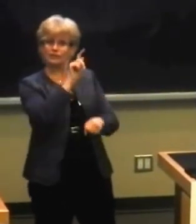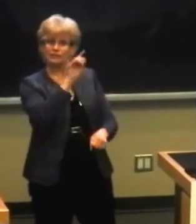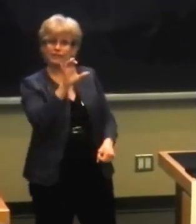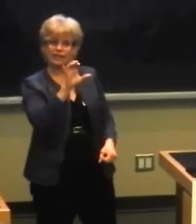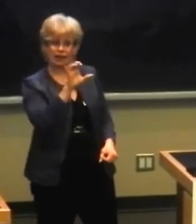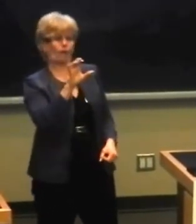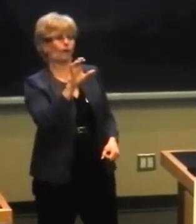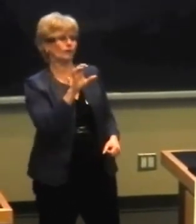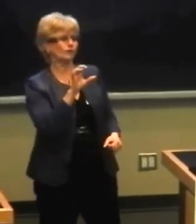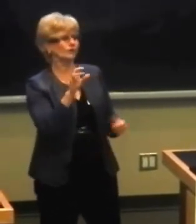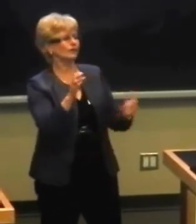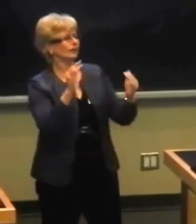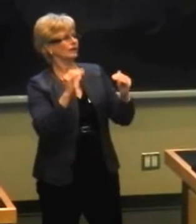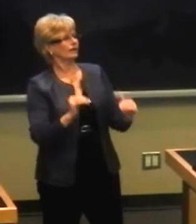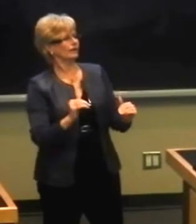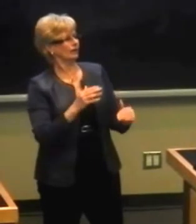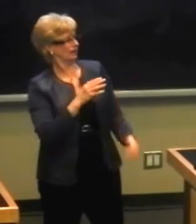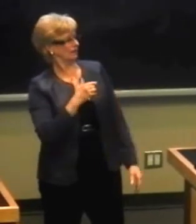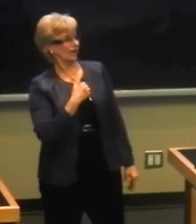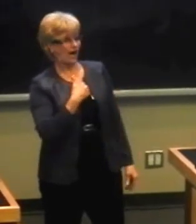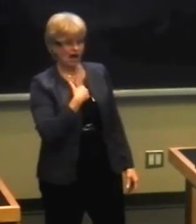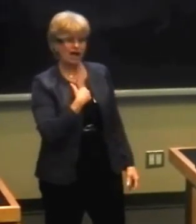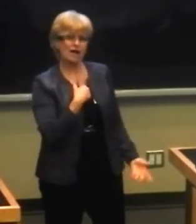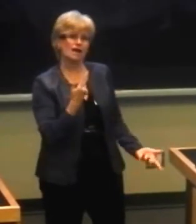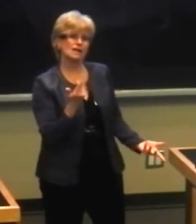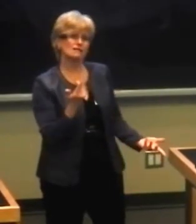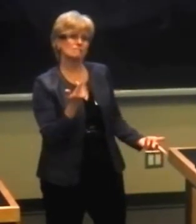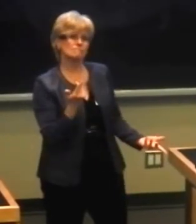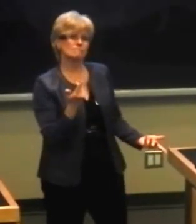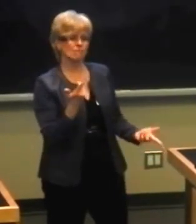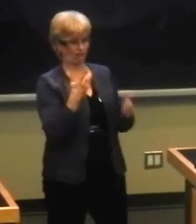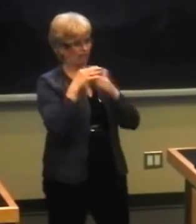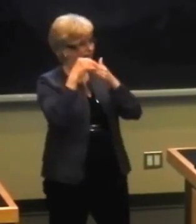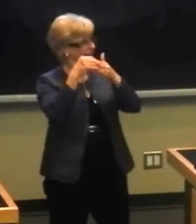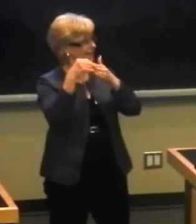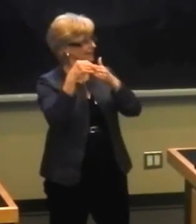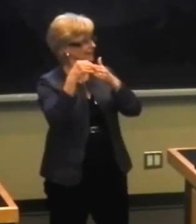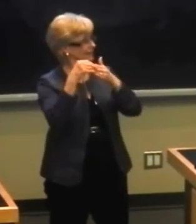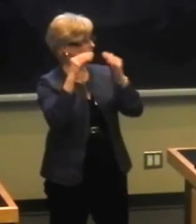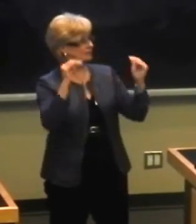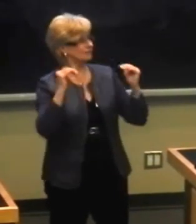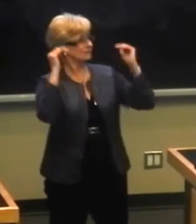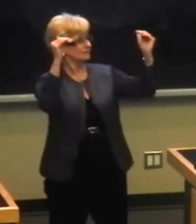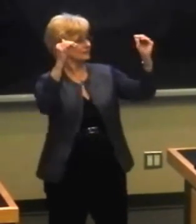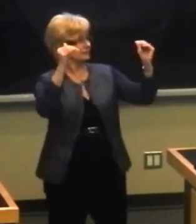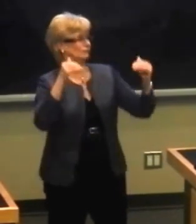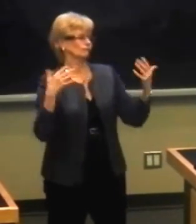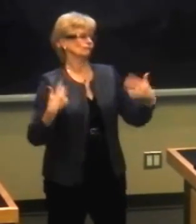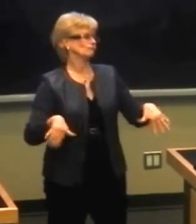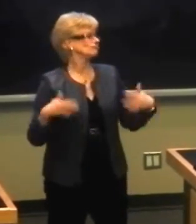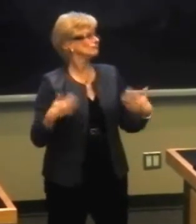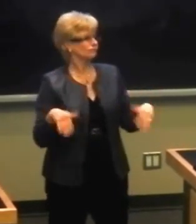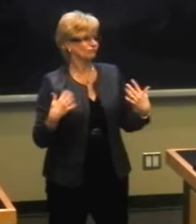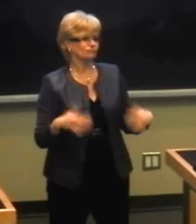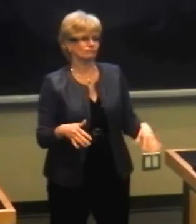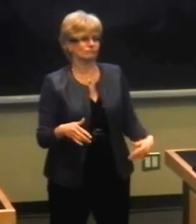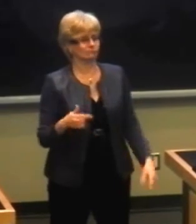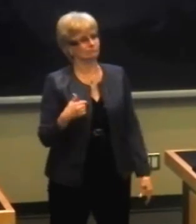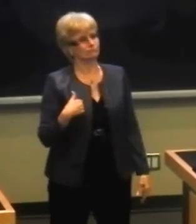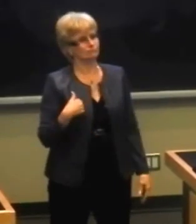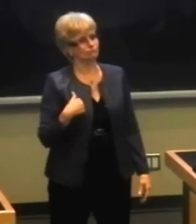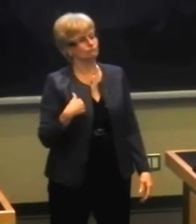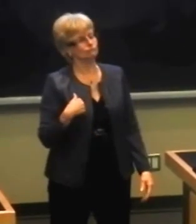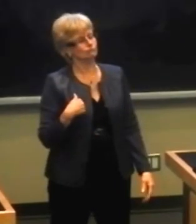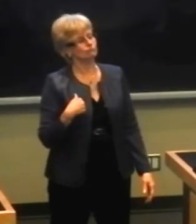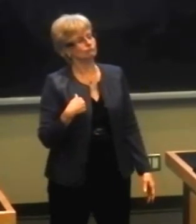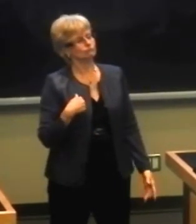B, more importantly, to actually get the opportunity to lead it, to take it to the next level, is something that A, I don't do lightly, and B,